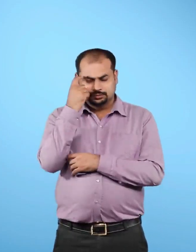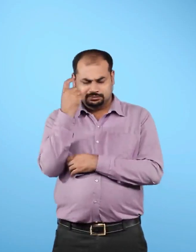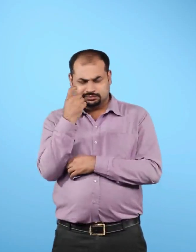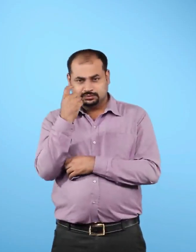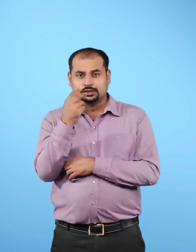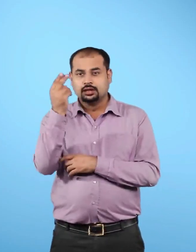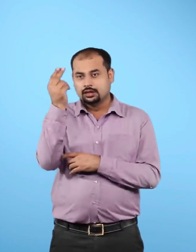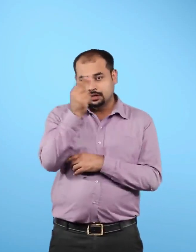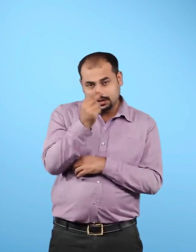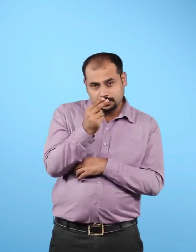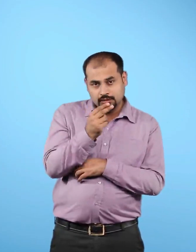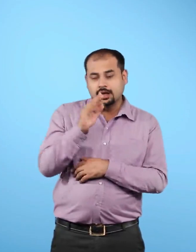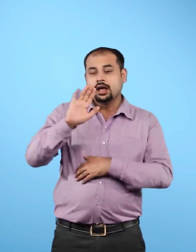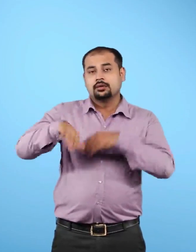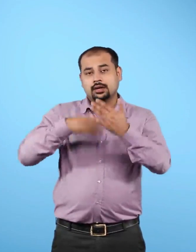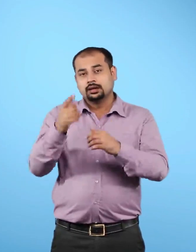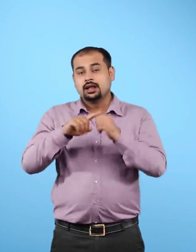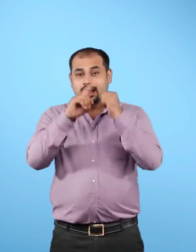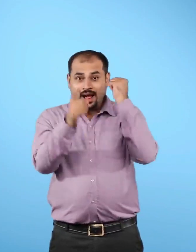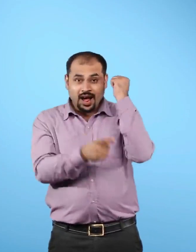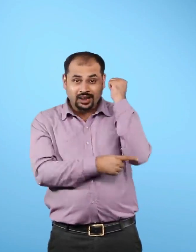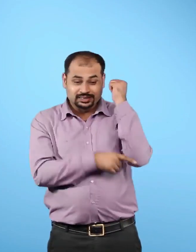Guess, draw and measure.